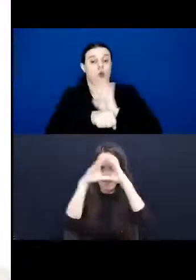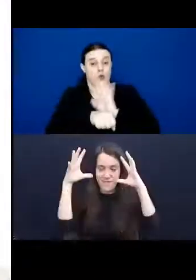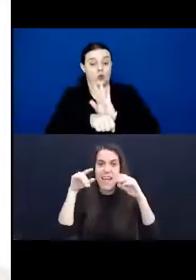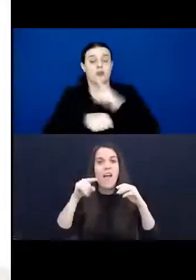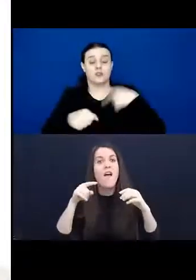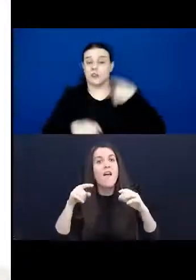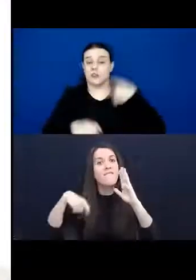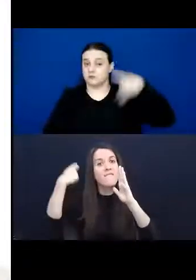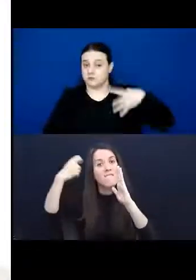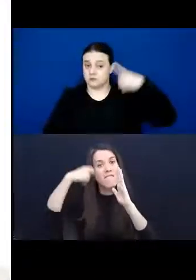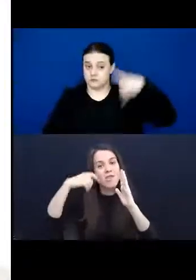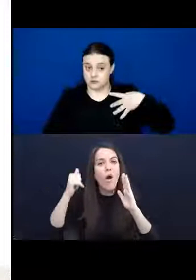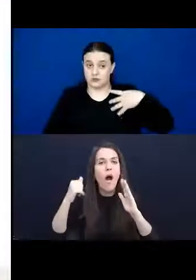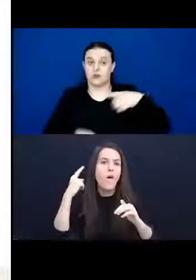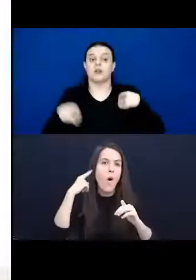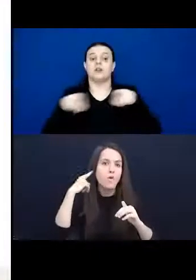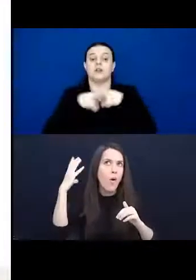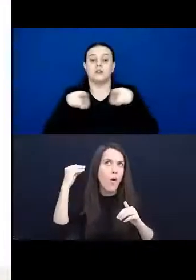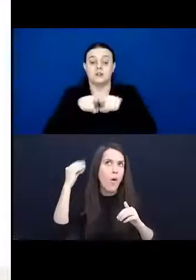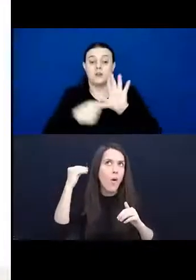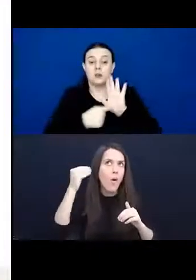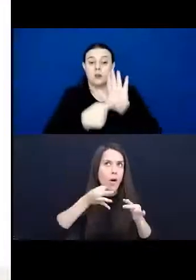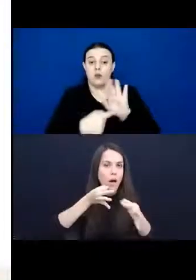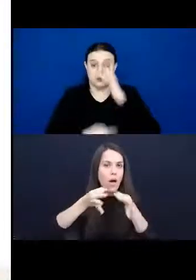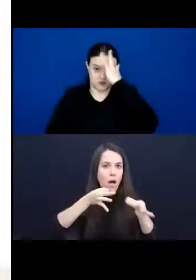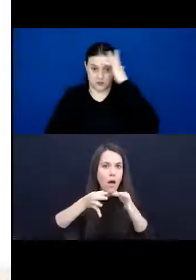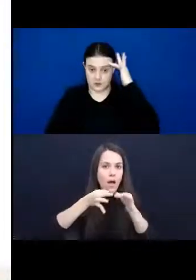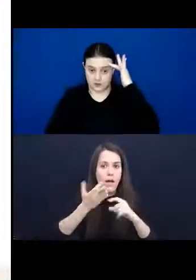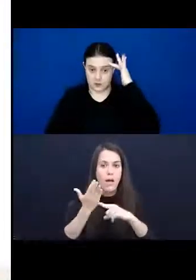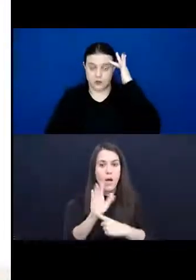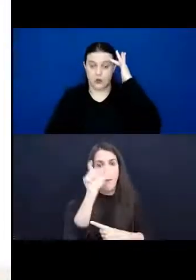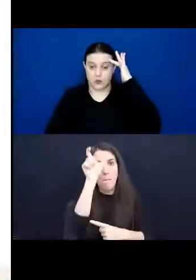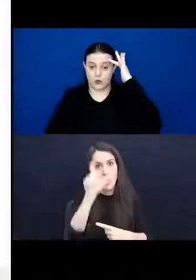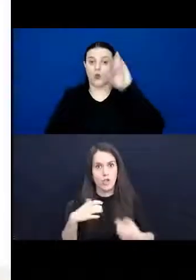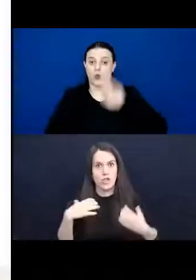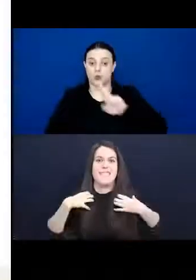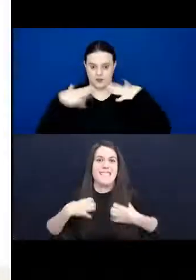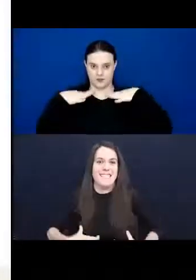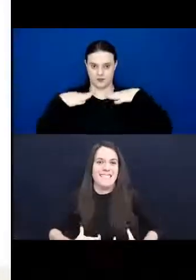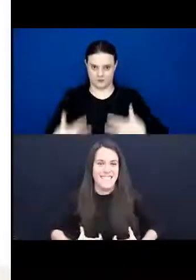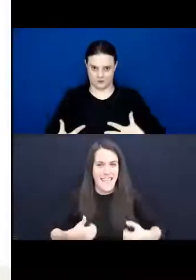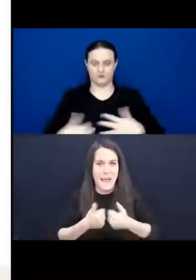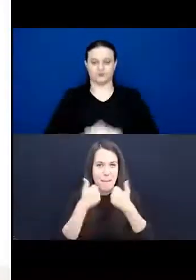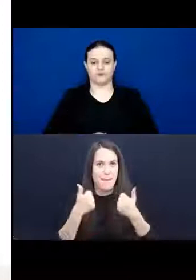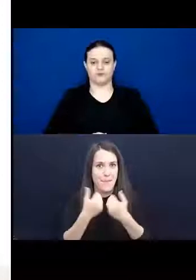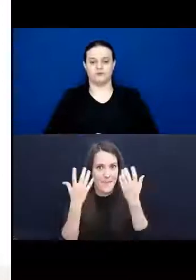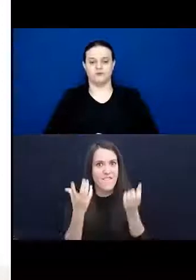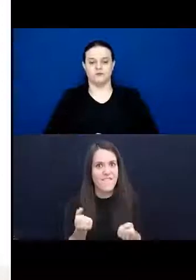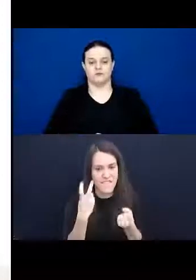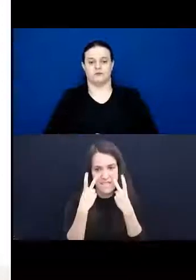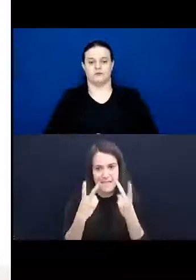description, and it shows a person wearing the gaming vest.